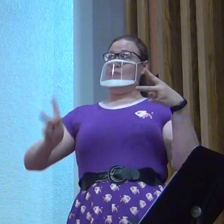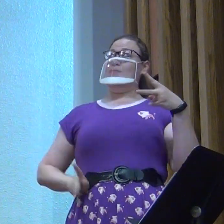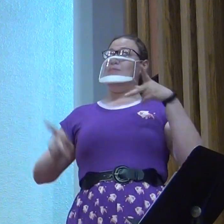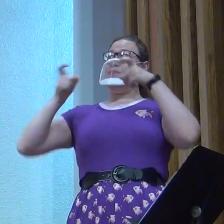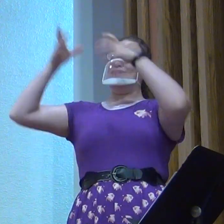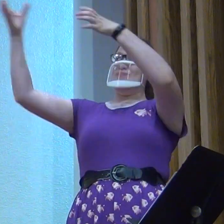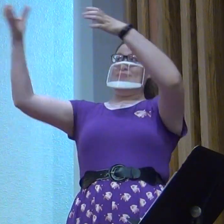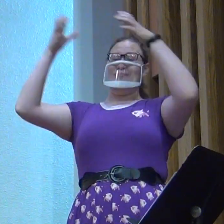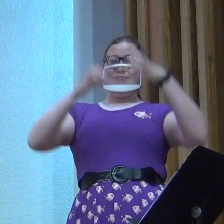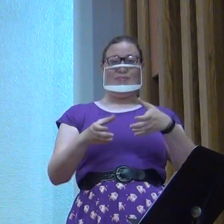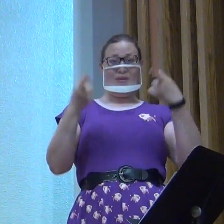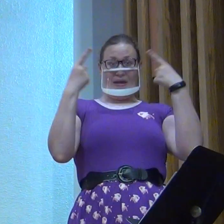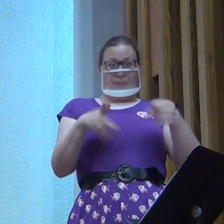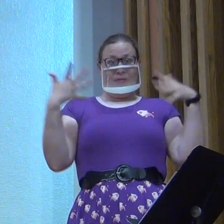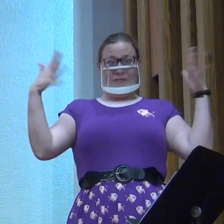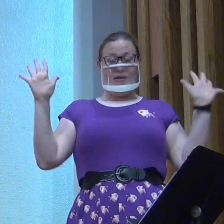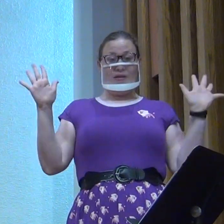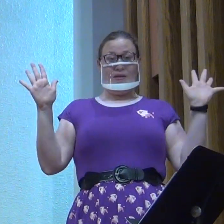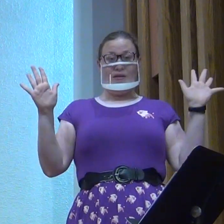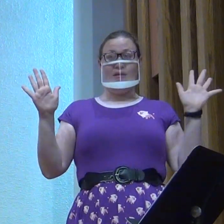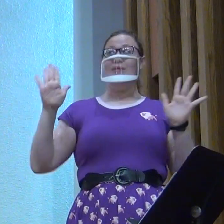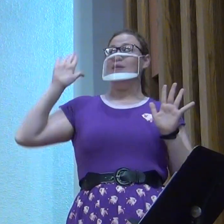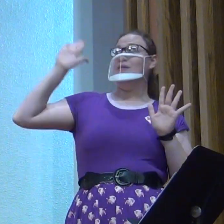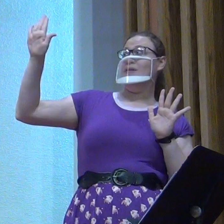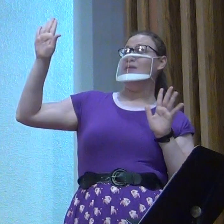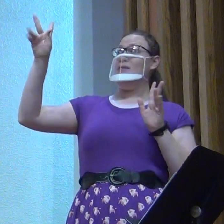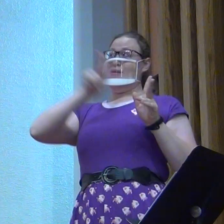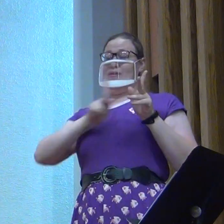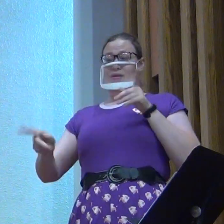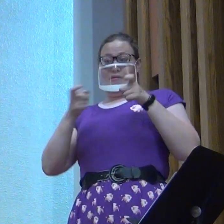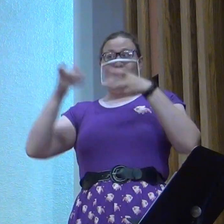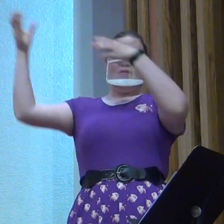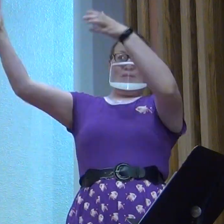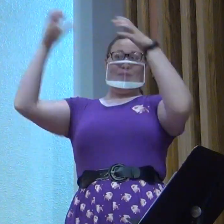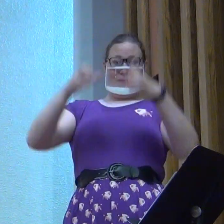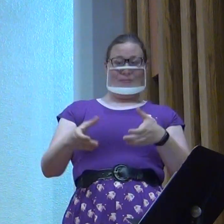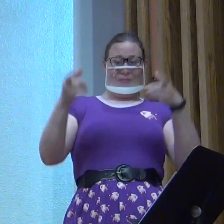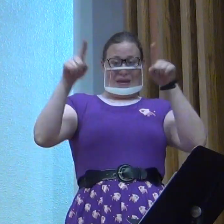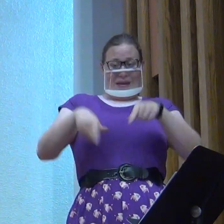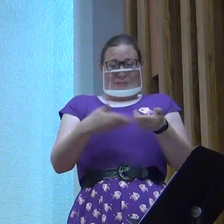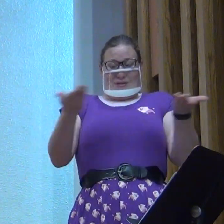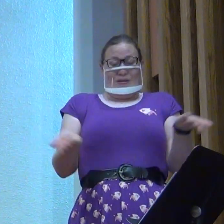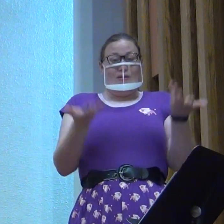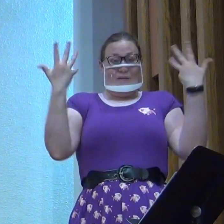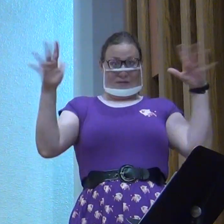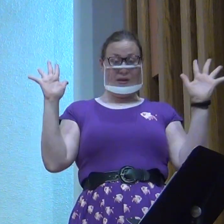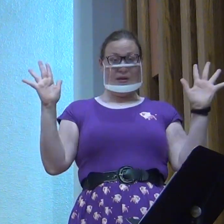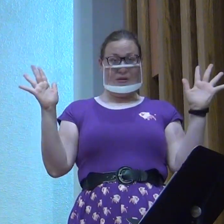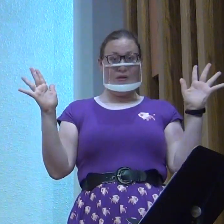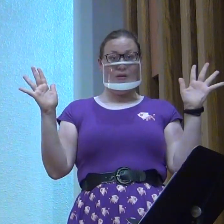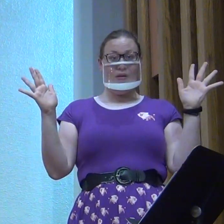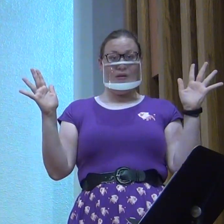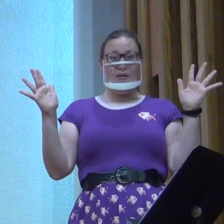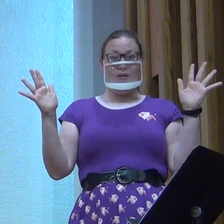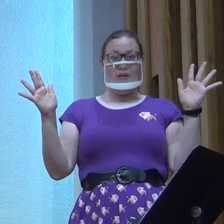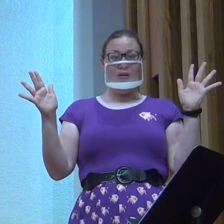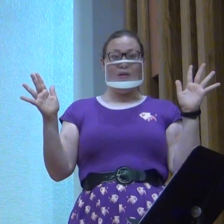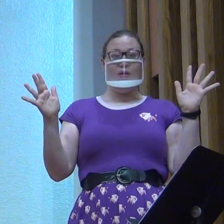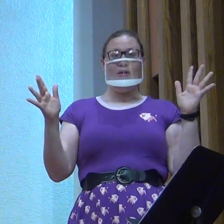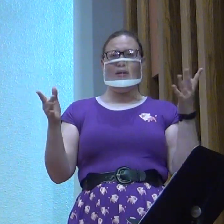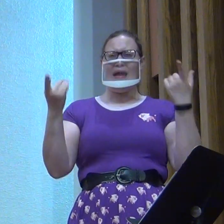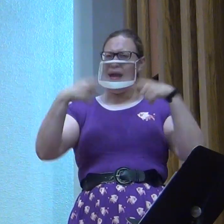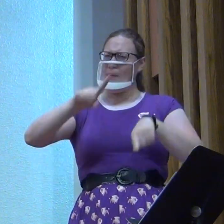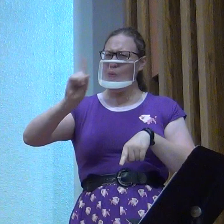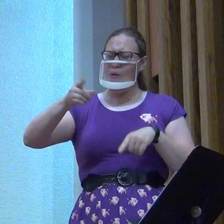here. The kingdom of God is here. And even more startling, it is within